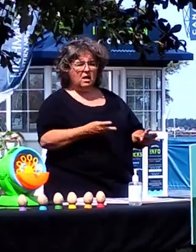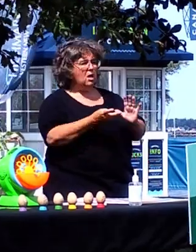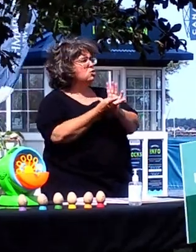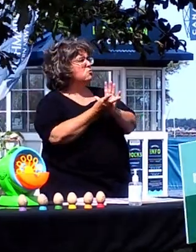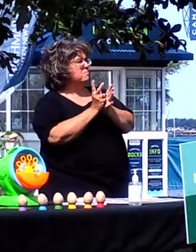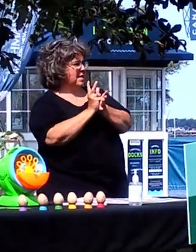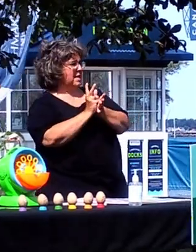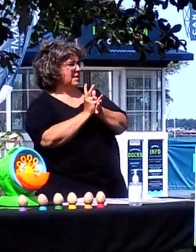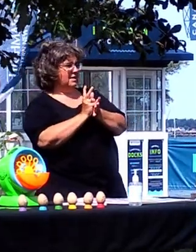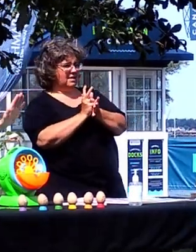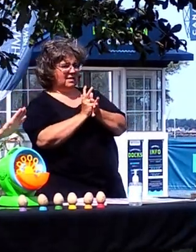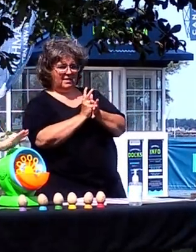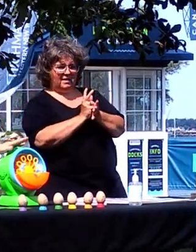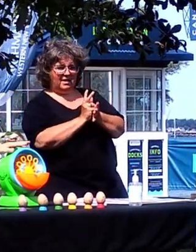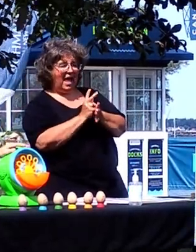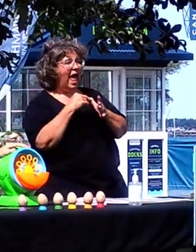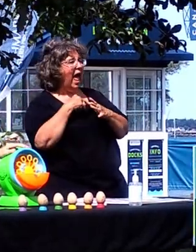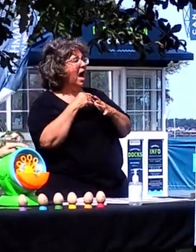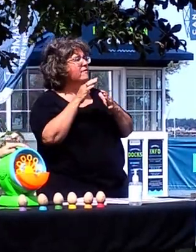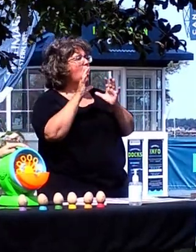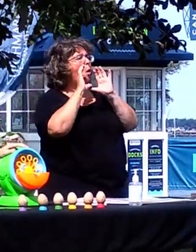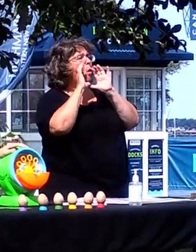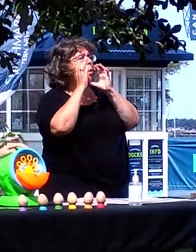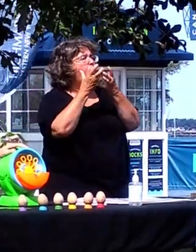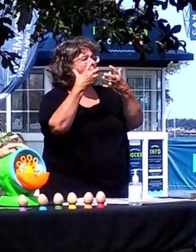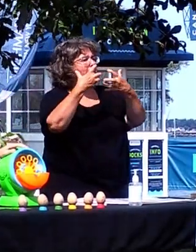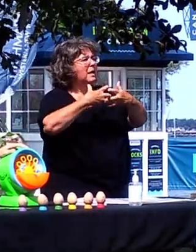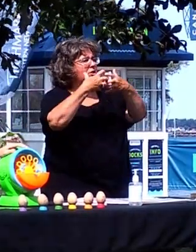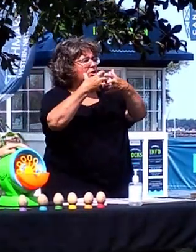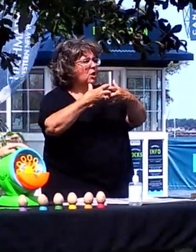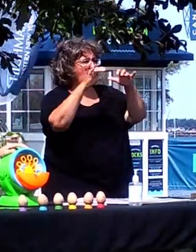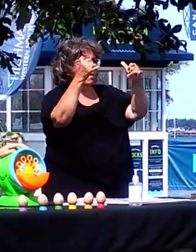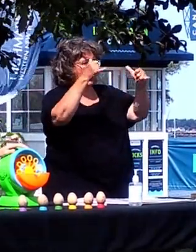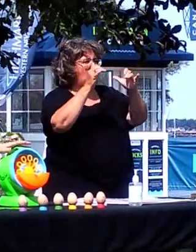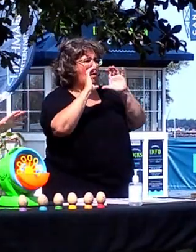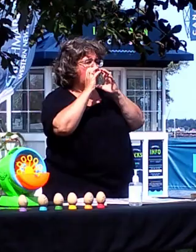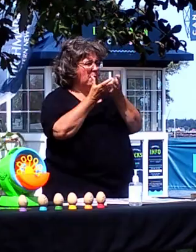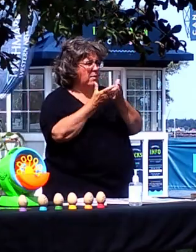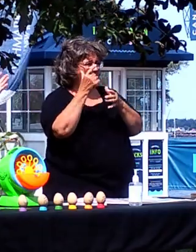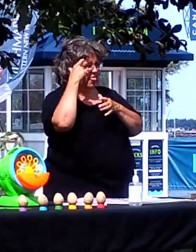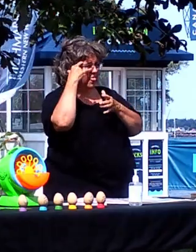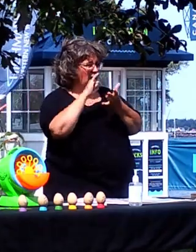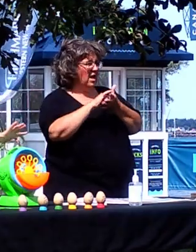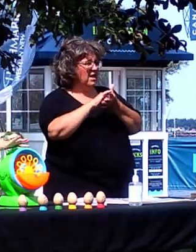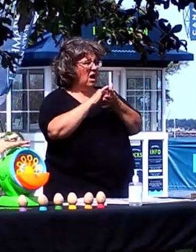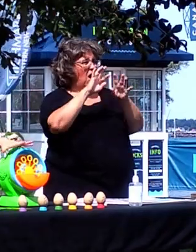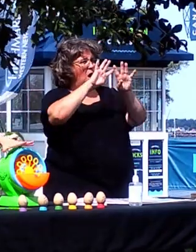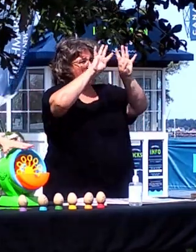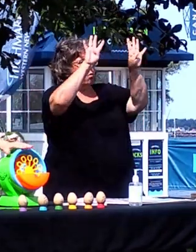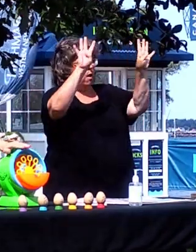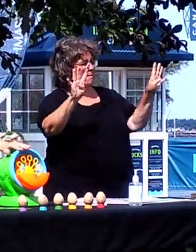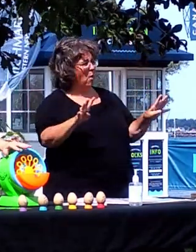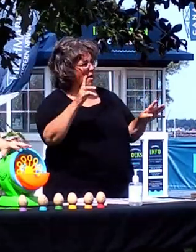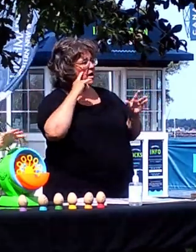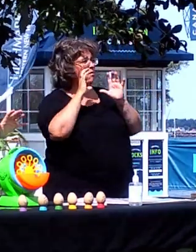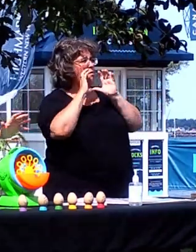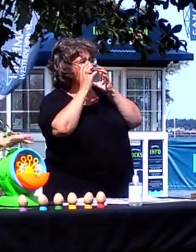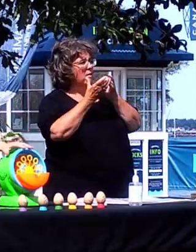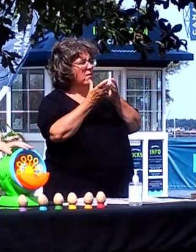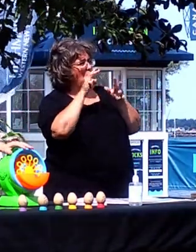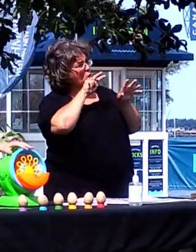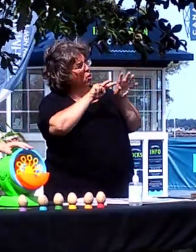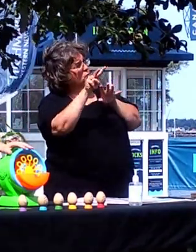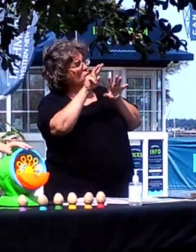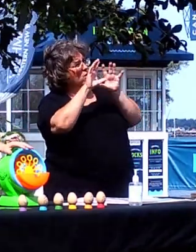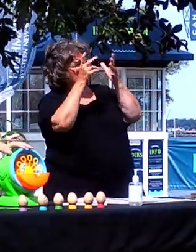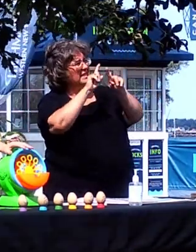minutes, I have a bubble machine going, so we can play with some bubbles. When I think of the rainbow, I think of bubbles, because when you look through those